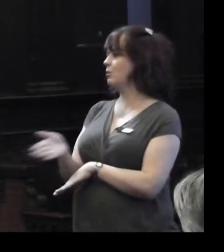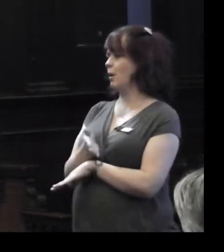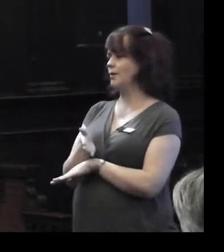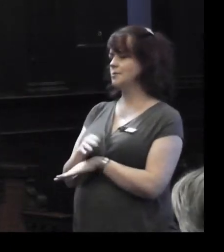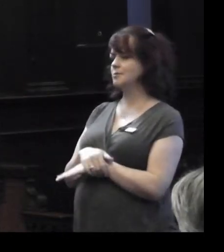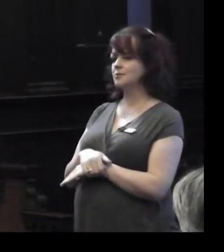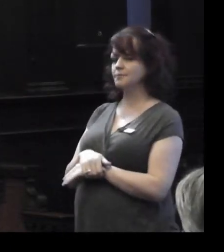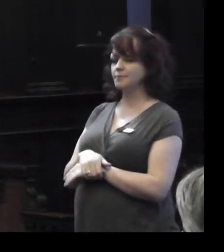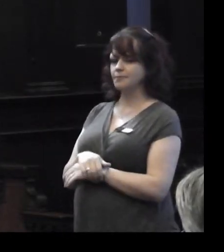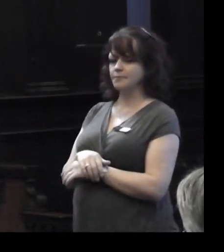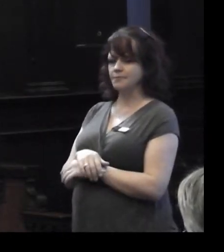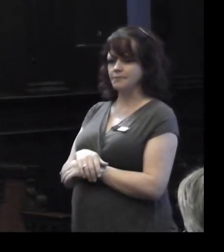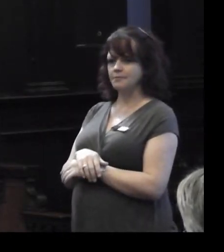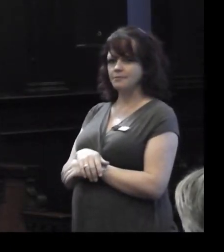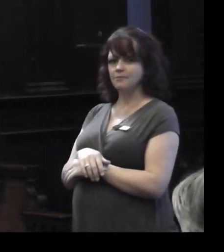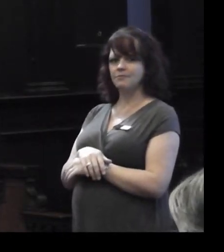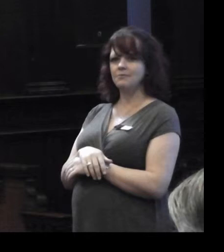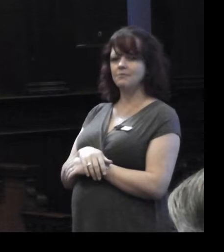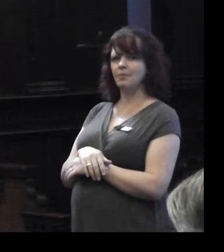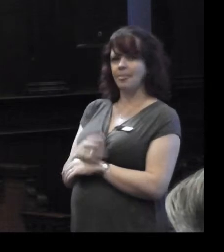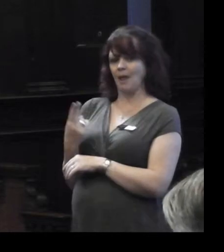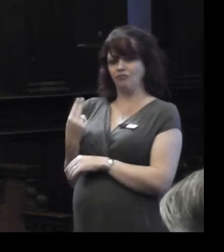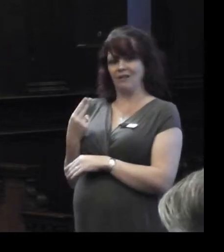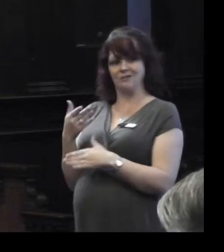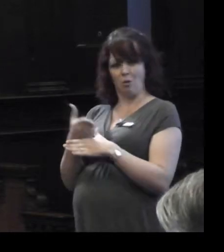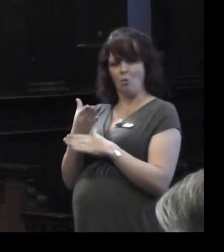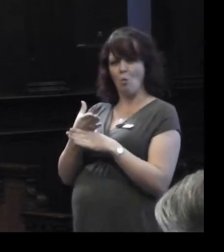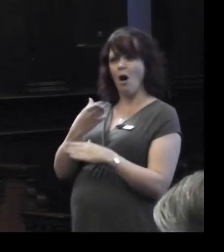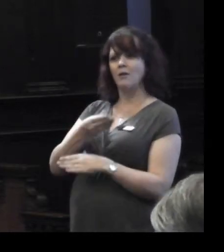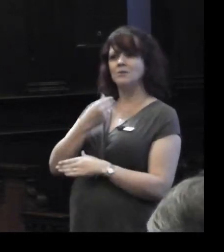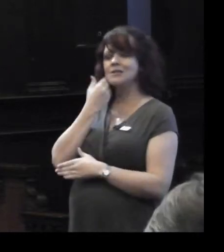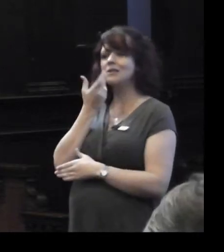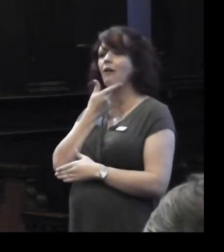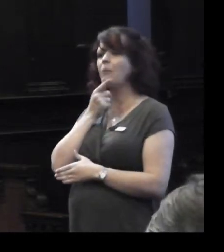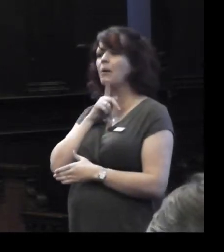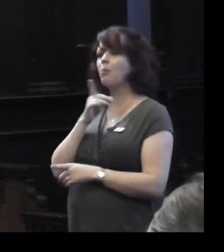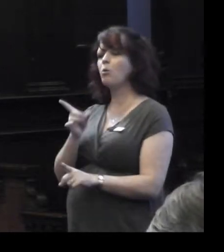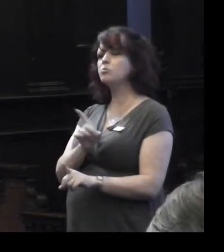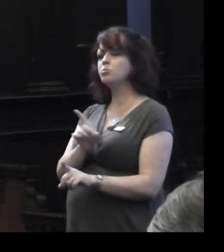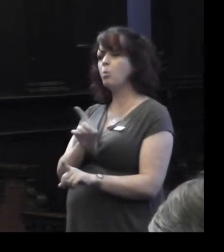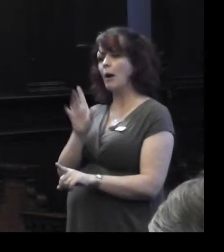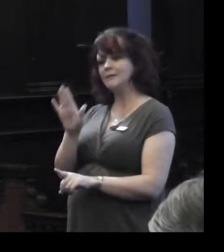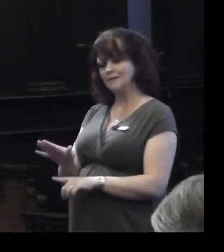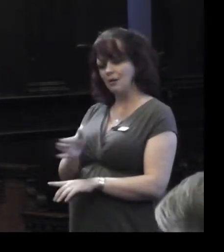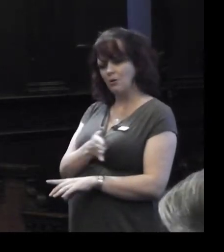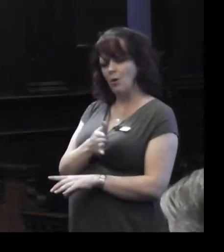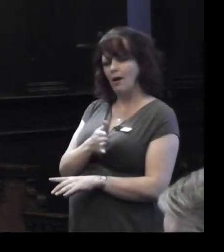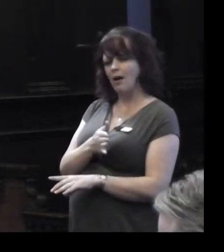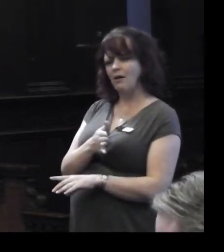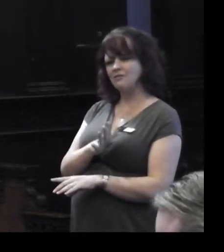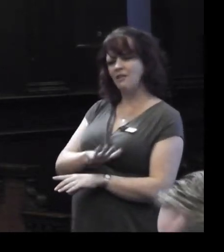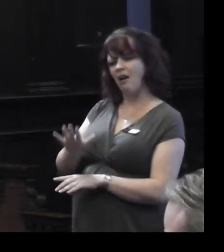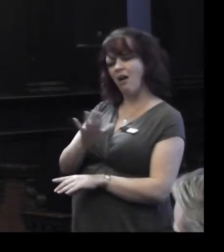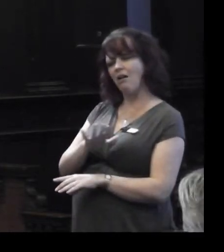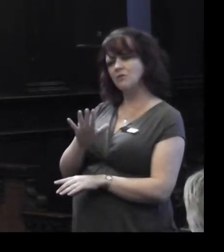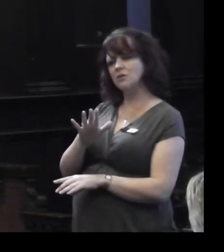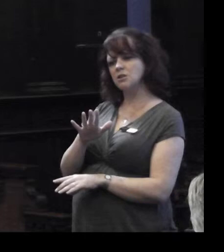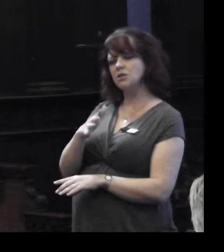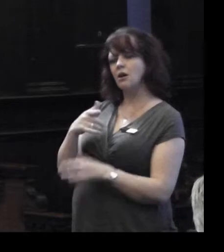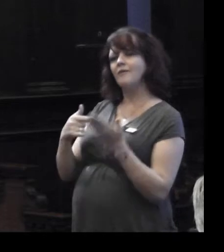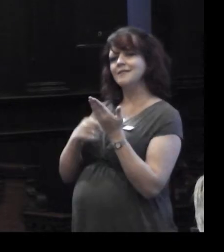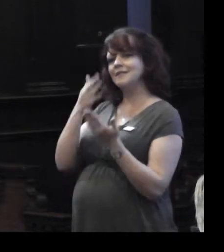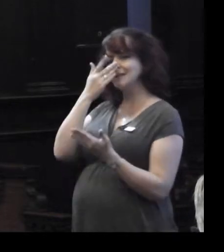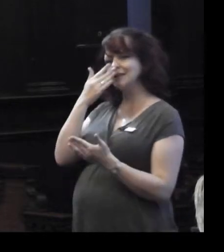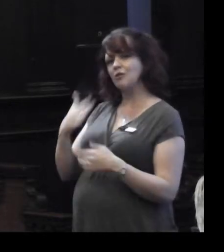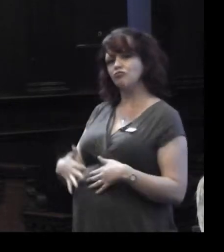Southwest. Our most recent work with young people in the Southwest is in the areas of teenage